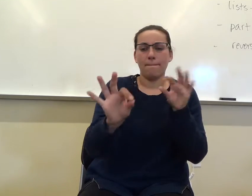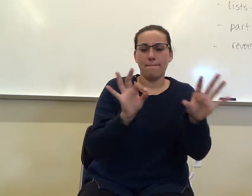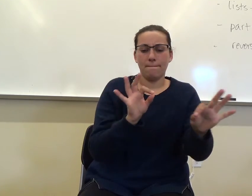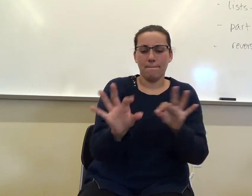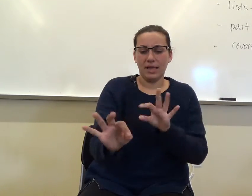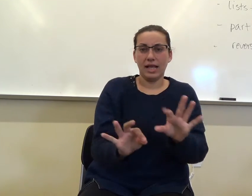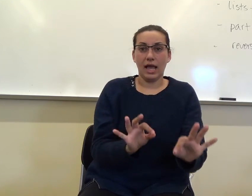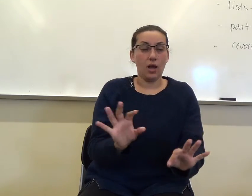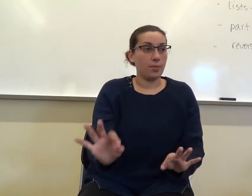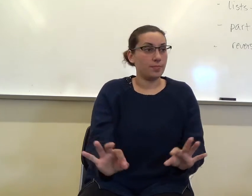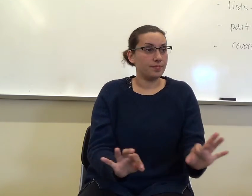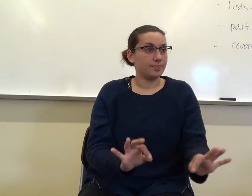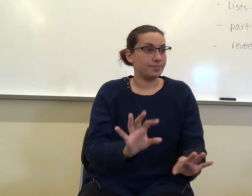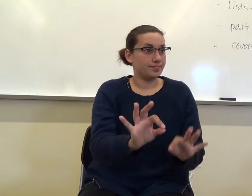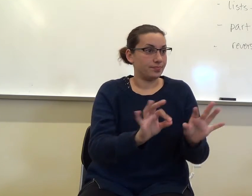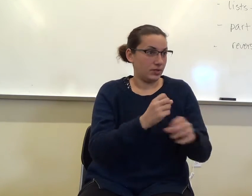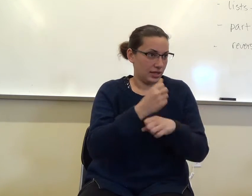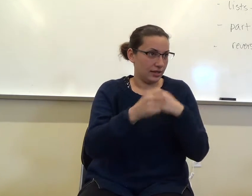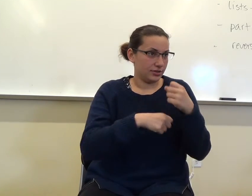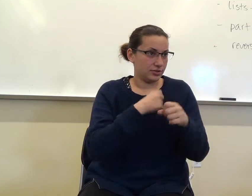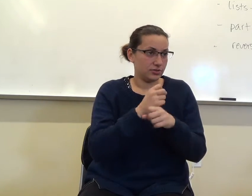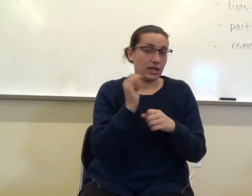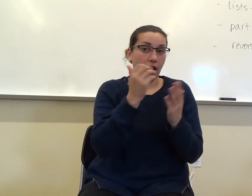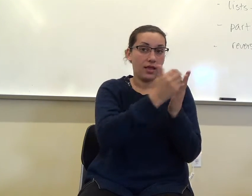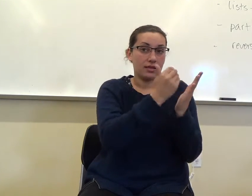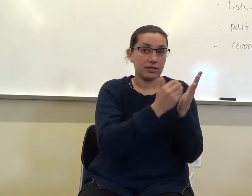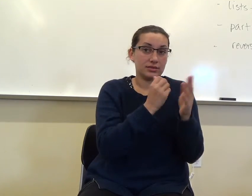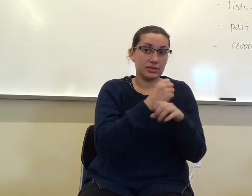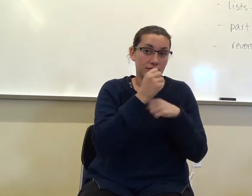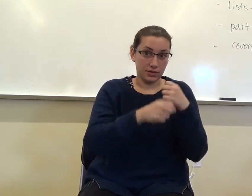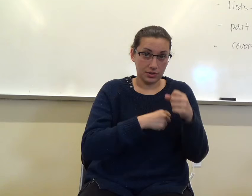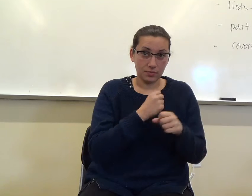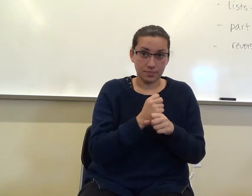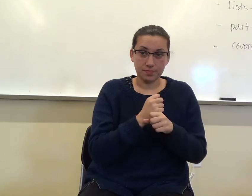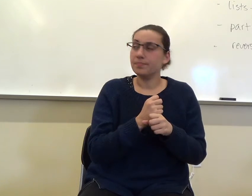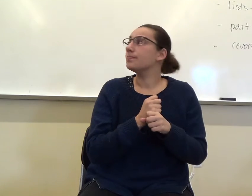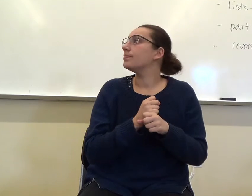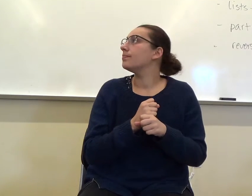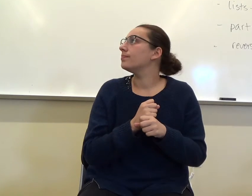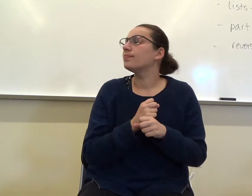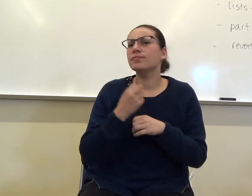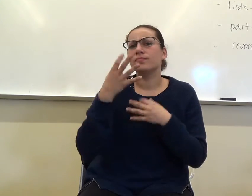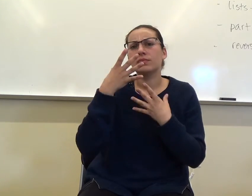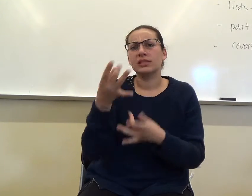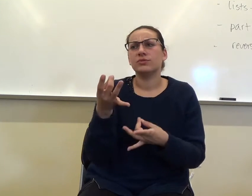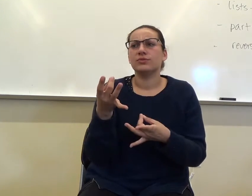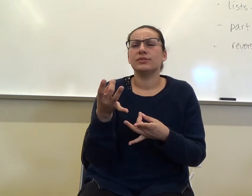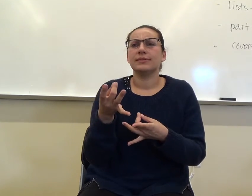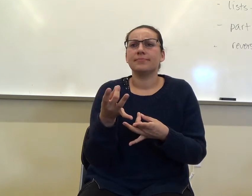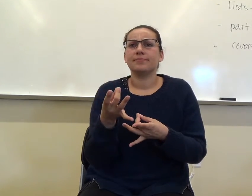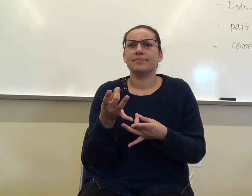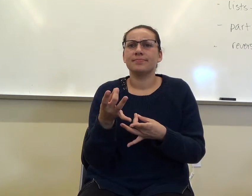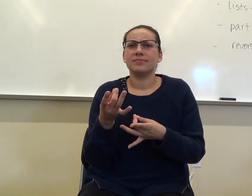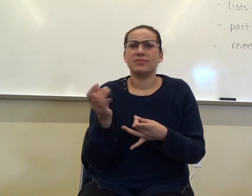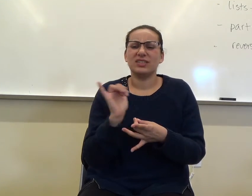think, oh, maybe this is a list of years. It was kind of interesting because they kind of went all over the place.